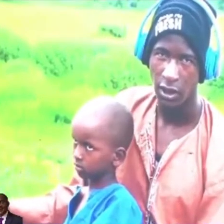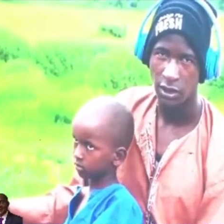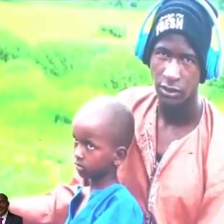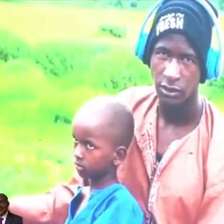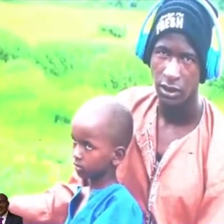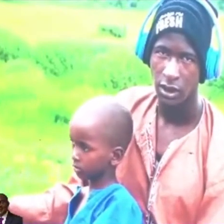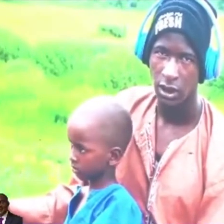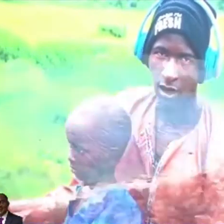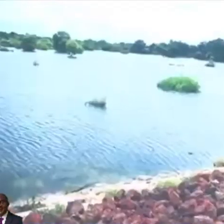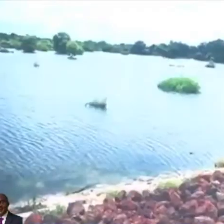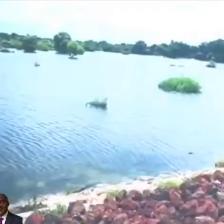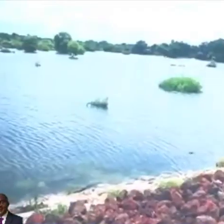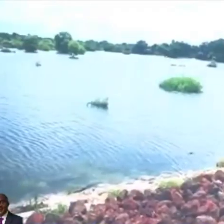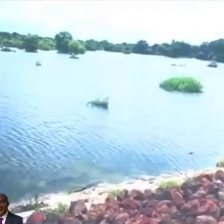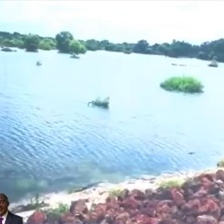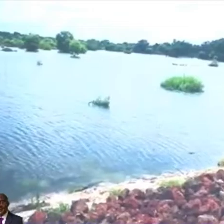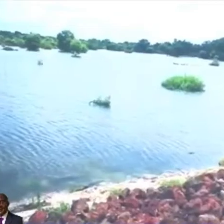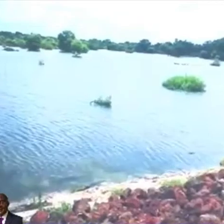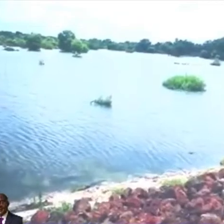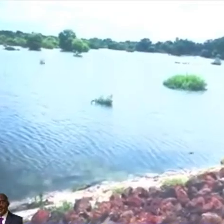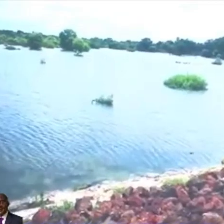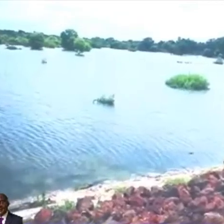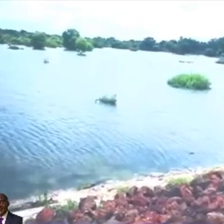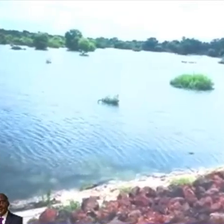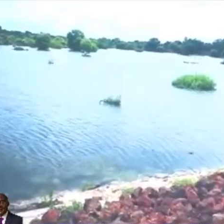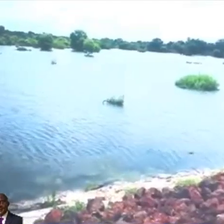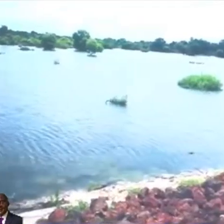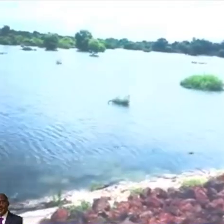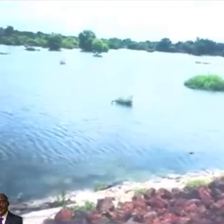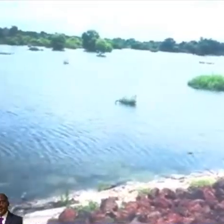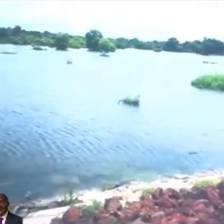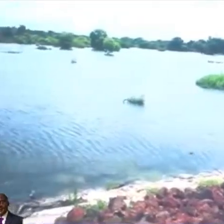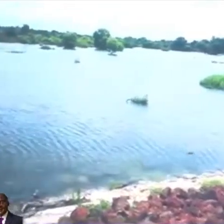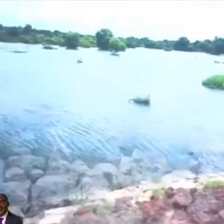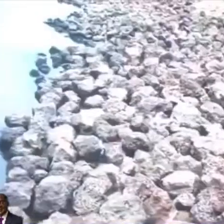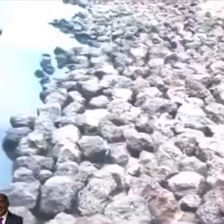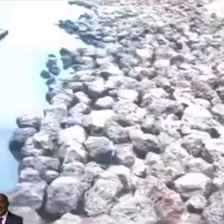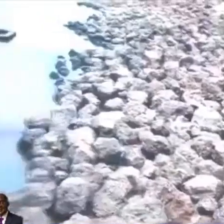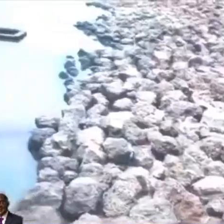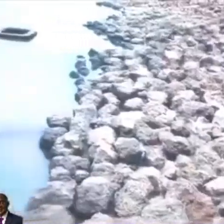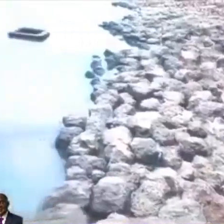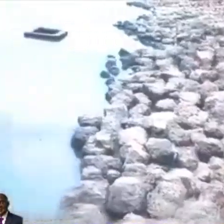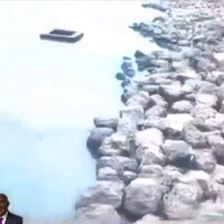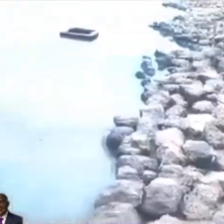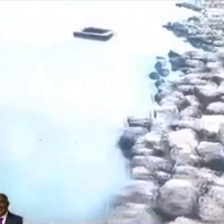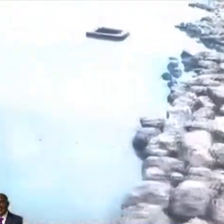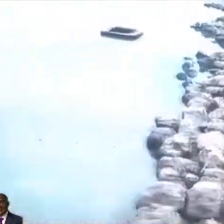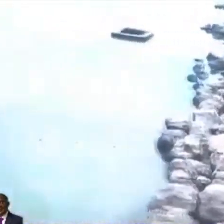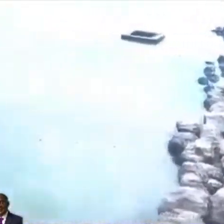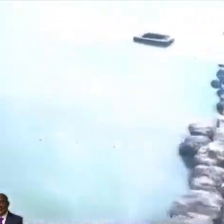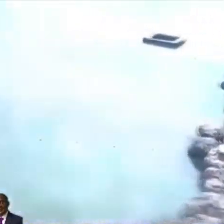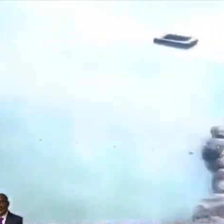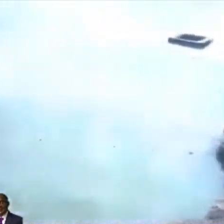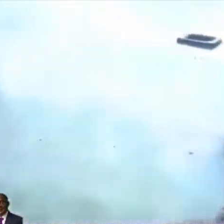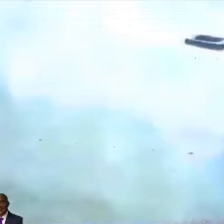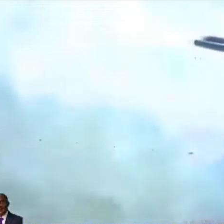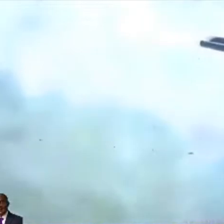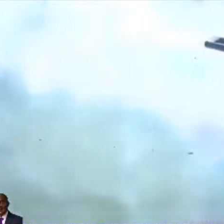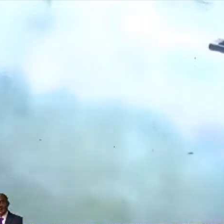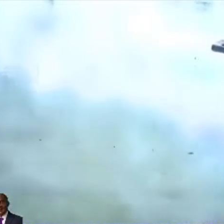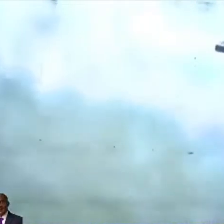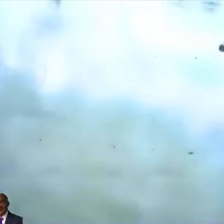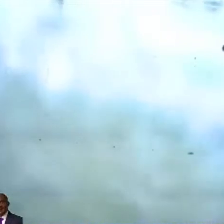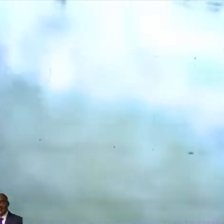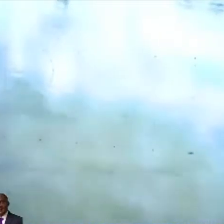The Mankuma Dam also has the potential for aquaculture. When they are not working on their farms, some